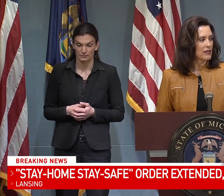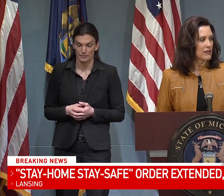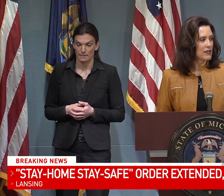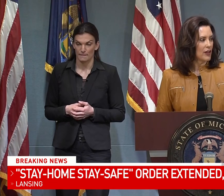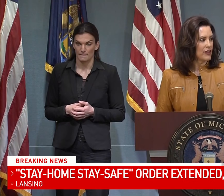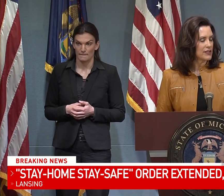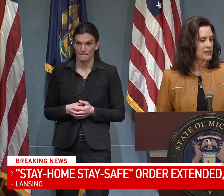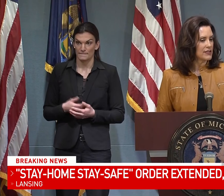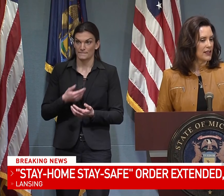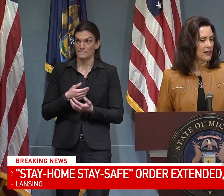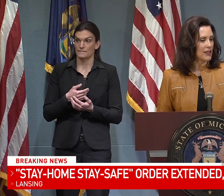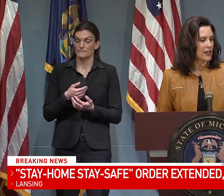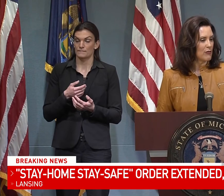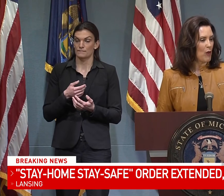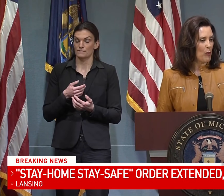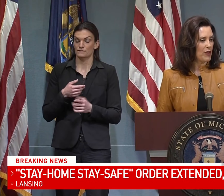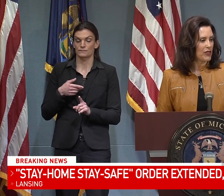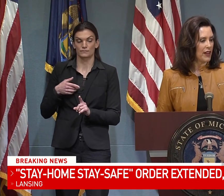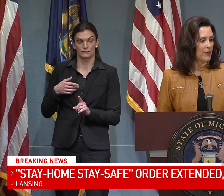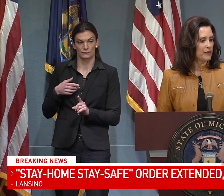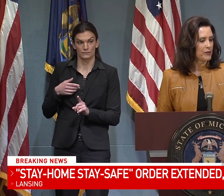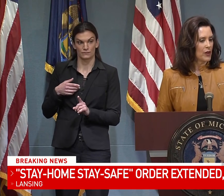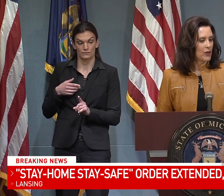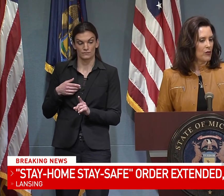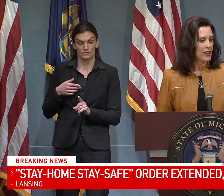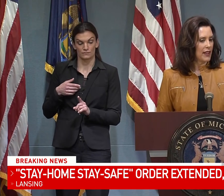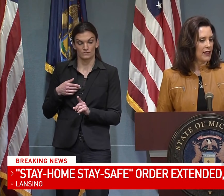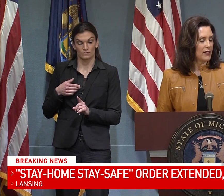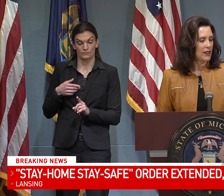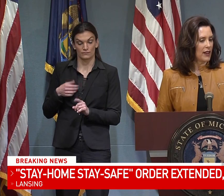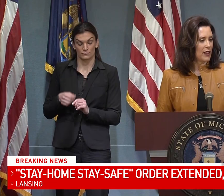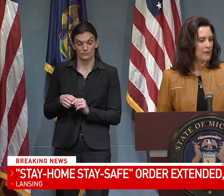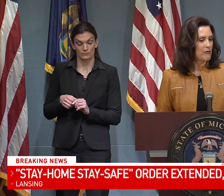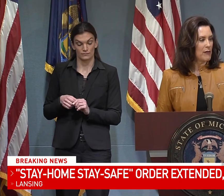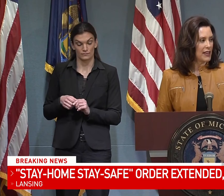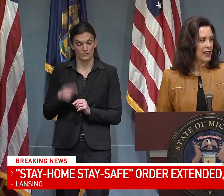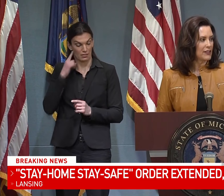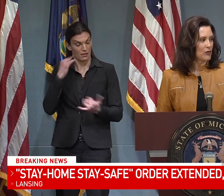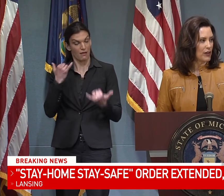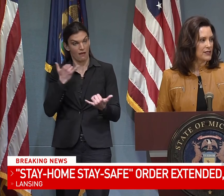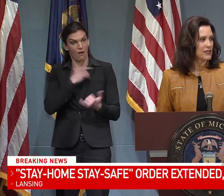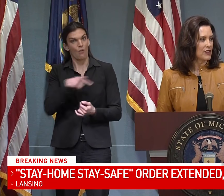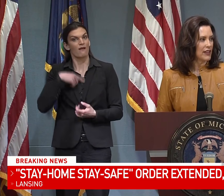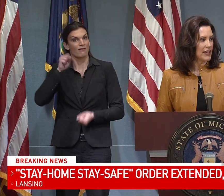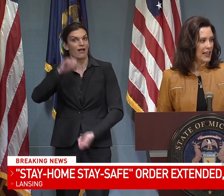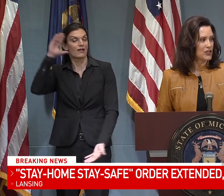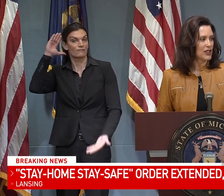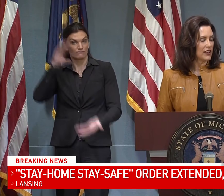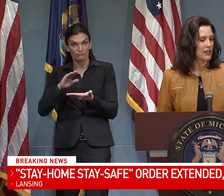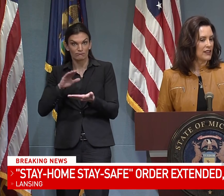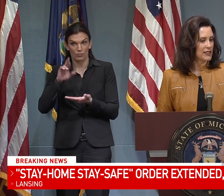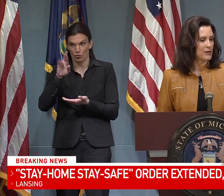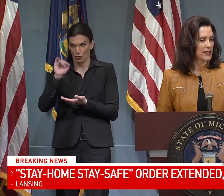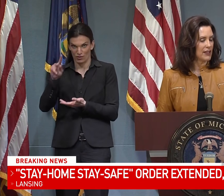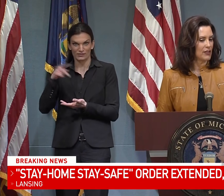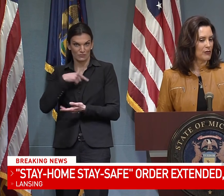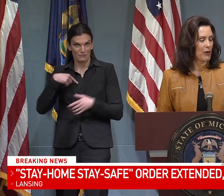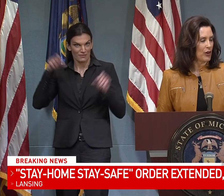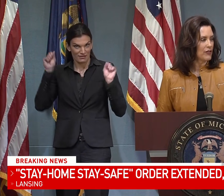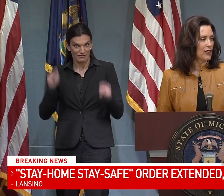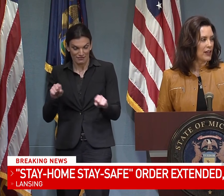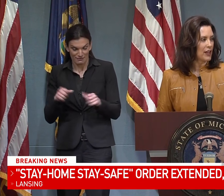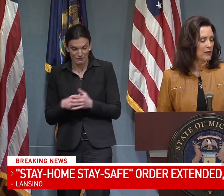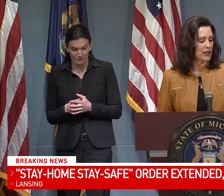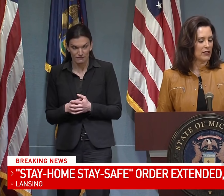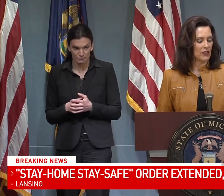But this is, I think, a moment that we can mitigate the risk of engaging this particular